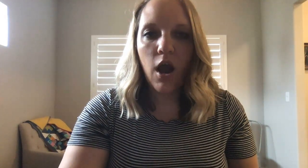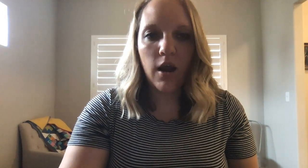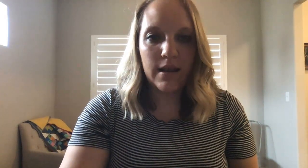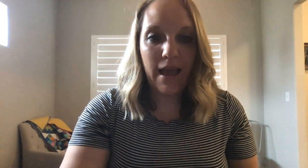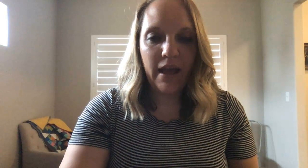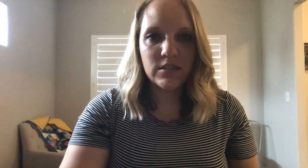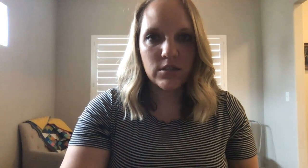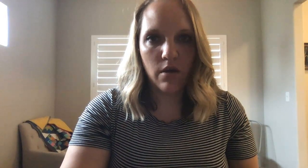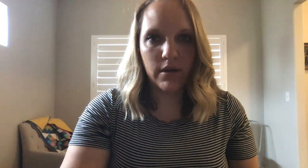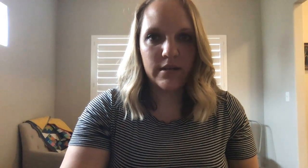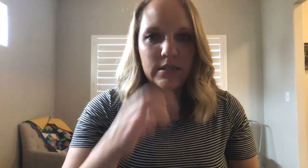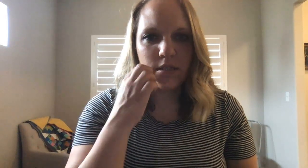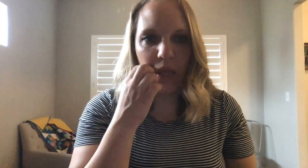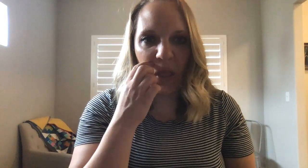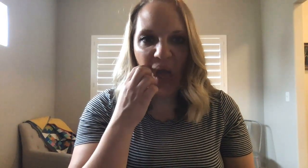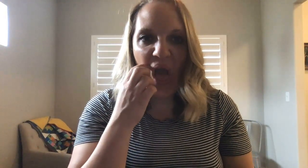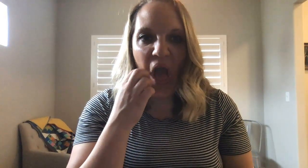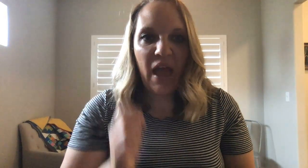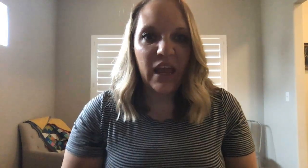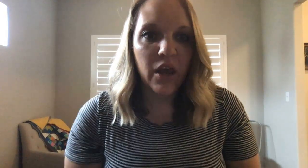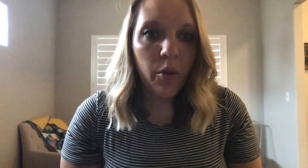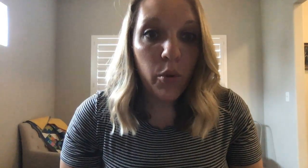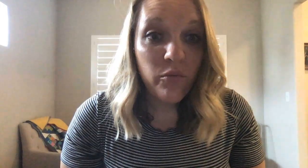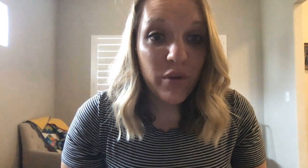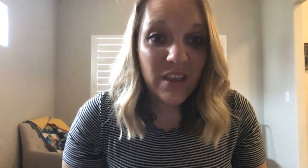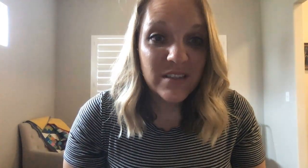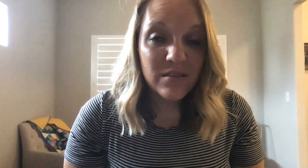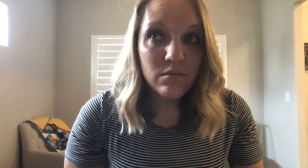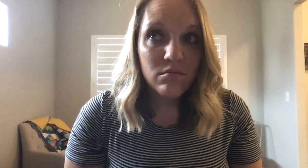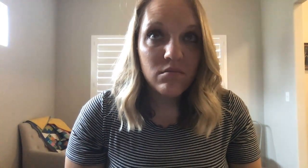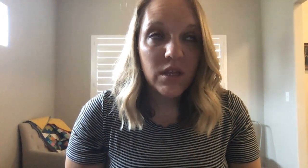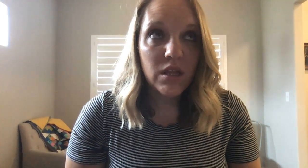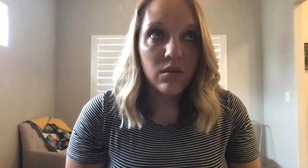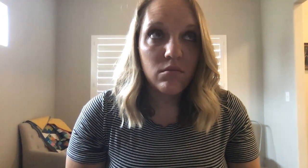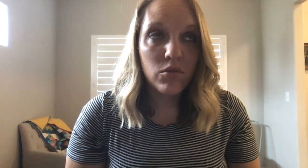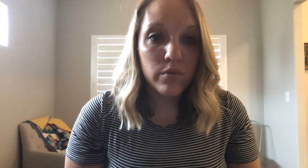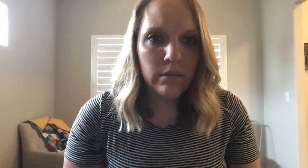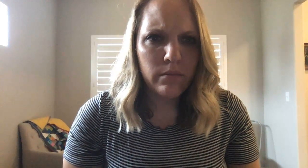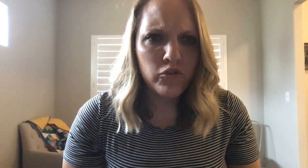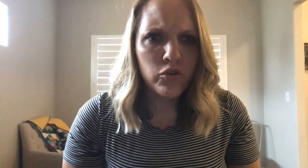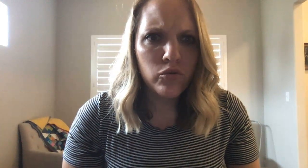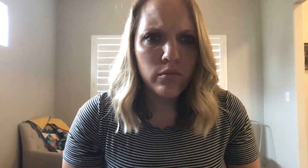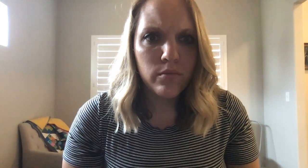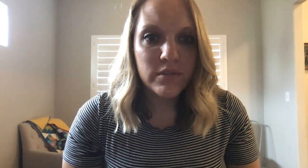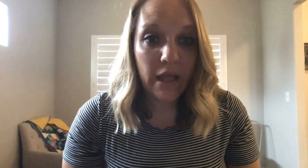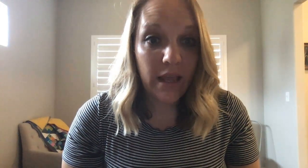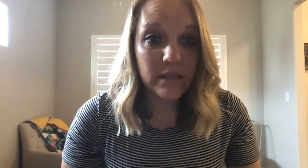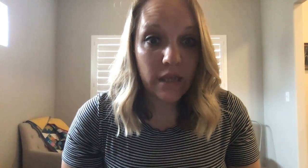our next song we're going to sing in a couple of weeks, in two Sundays, I